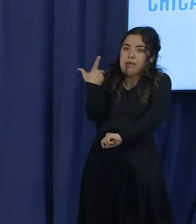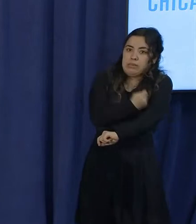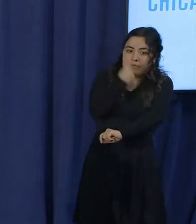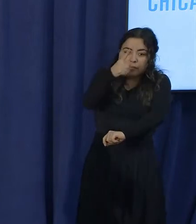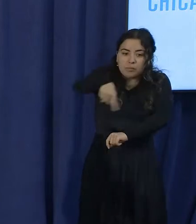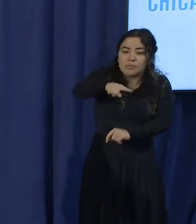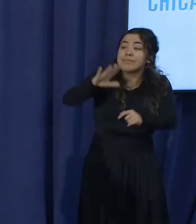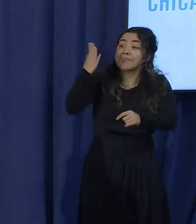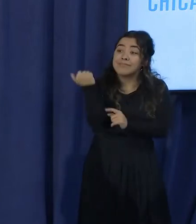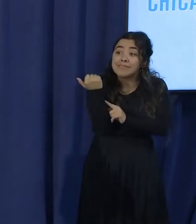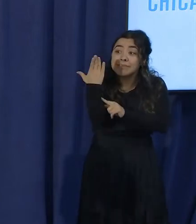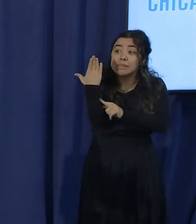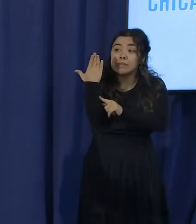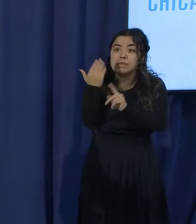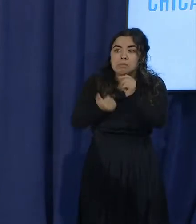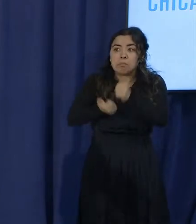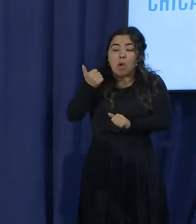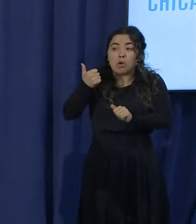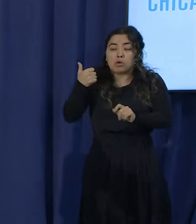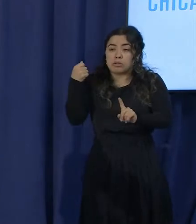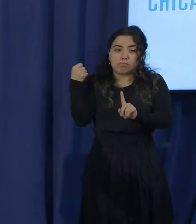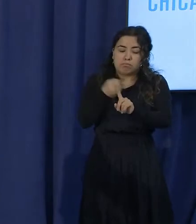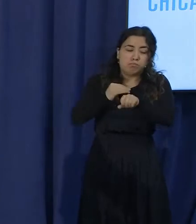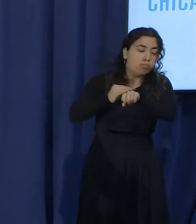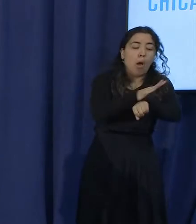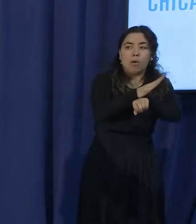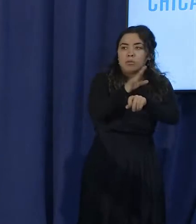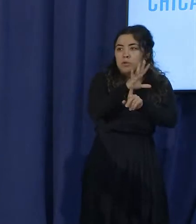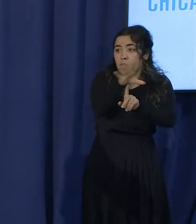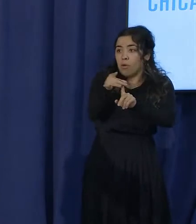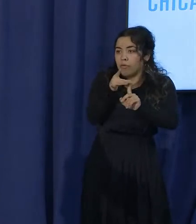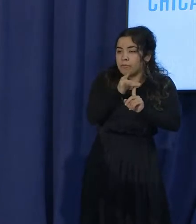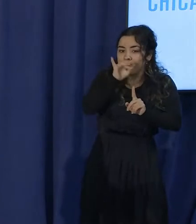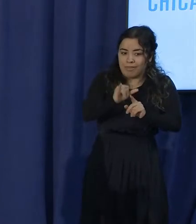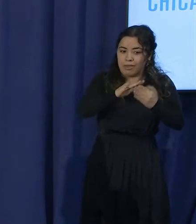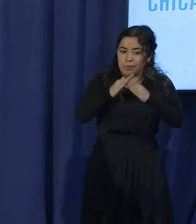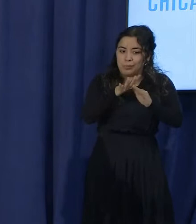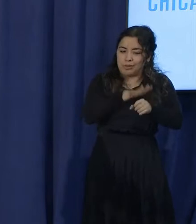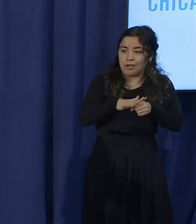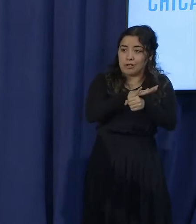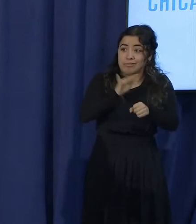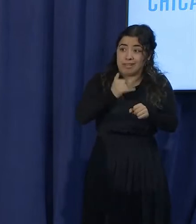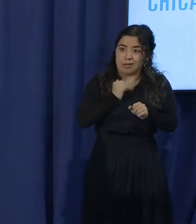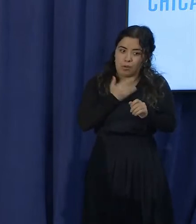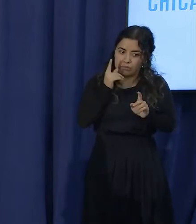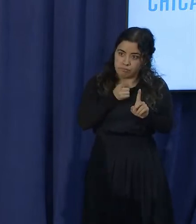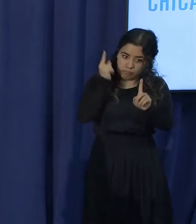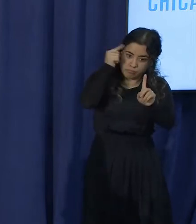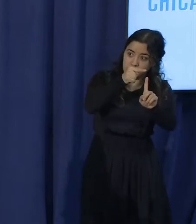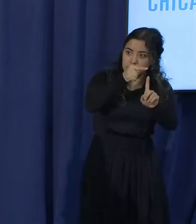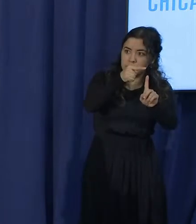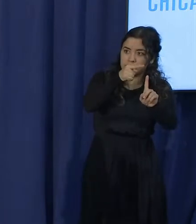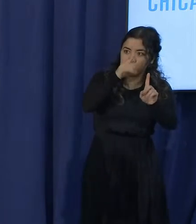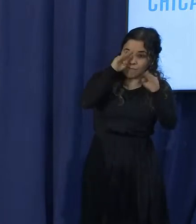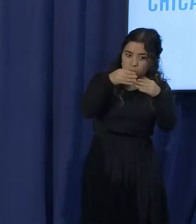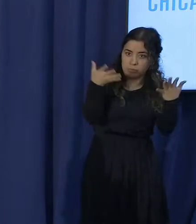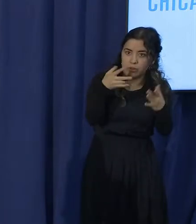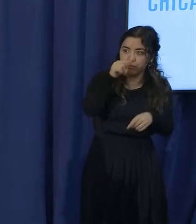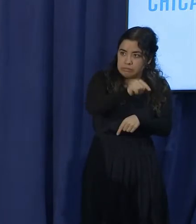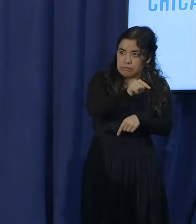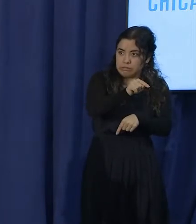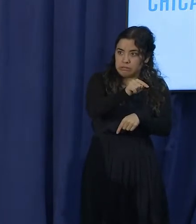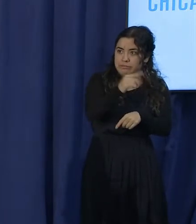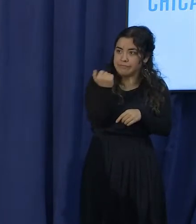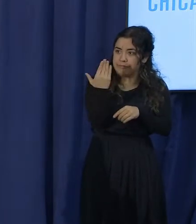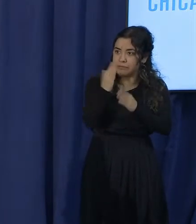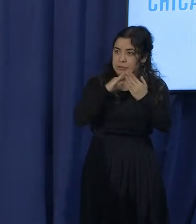And to give a sense of what that looks like, first, our healthcare providers. Obviously, we've been enrolling healthcare providers all over the city, but people at